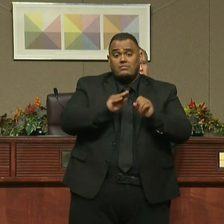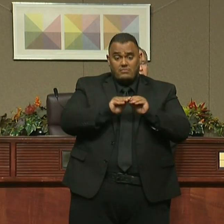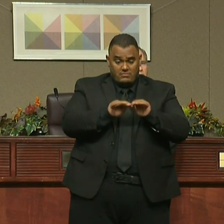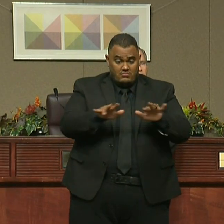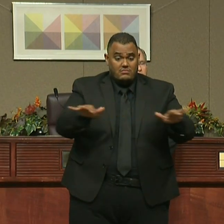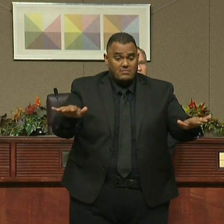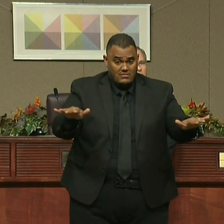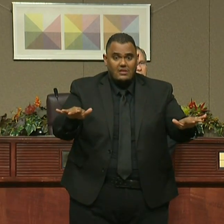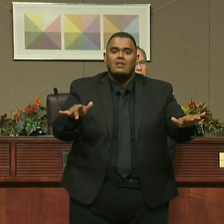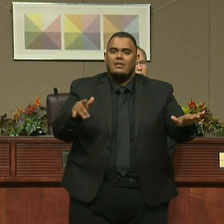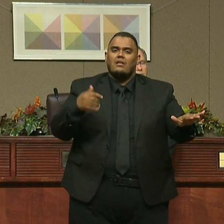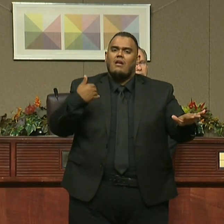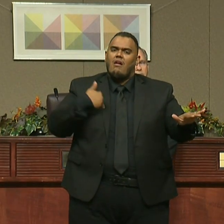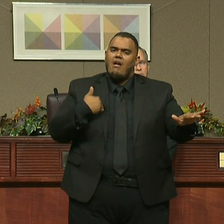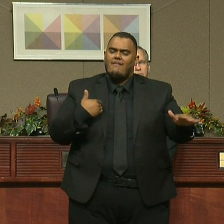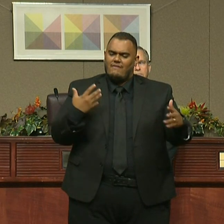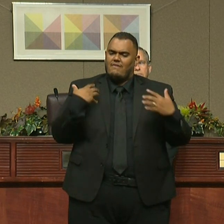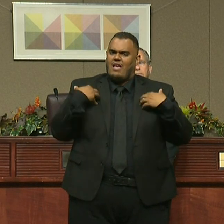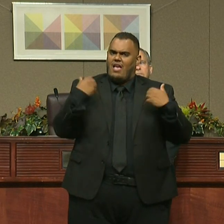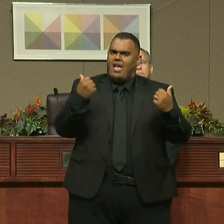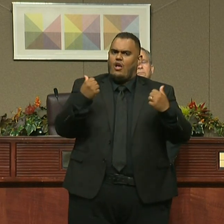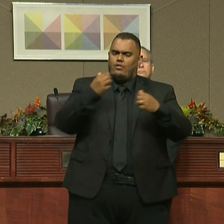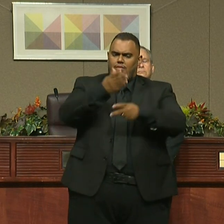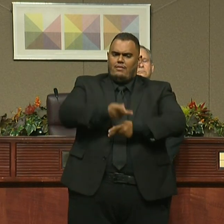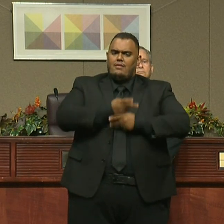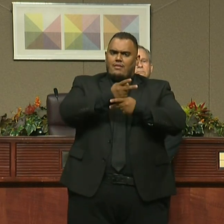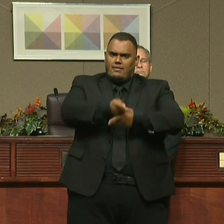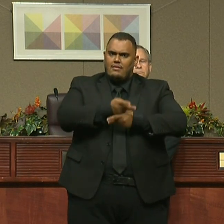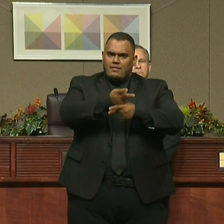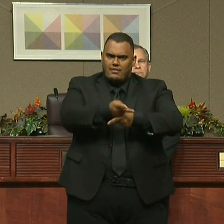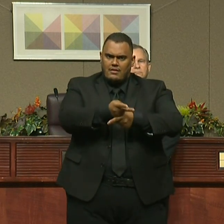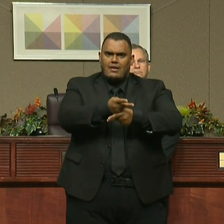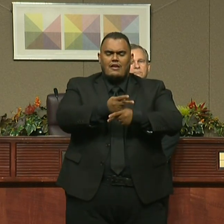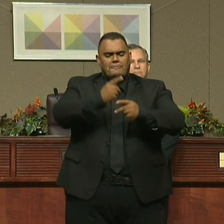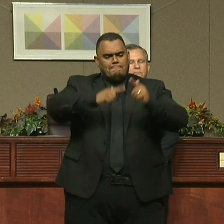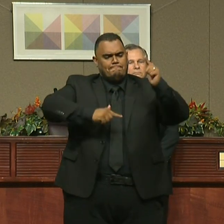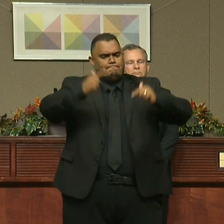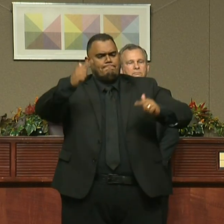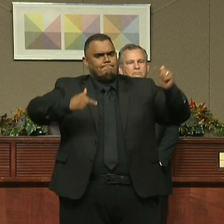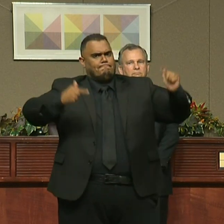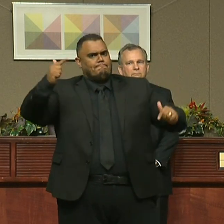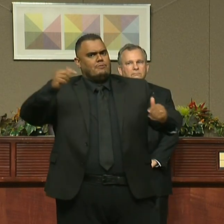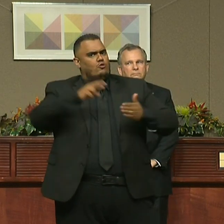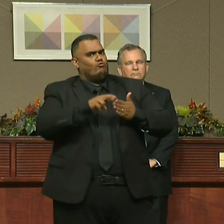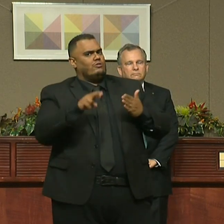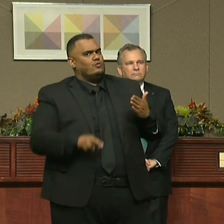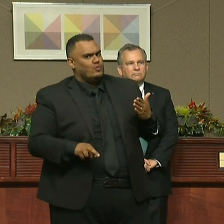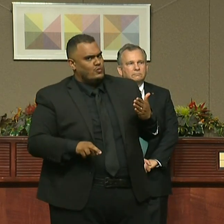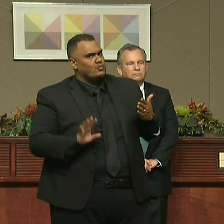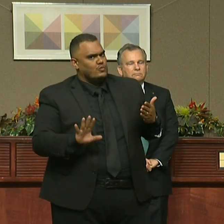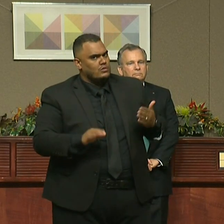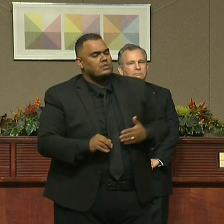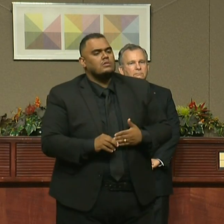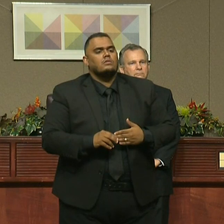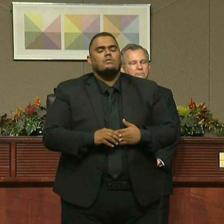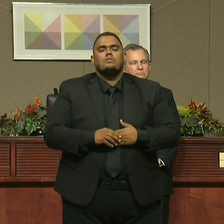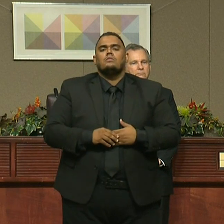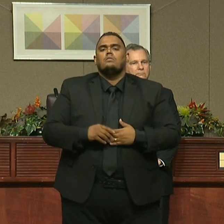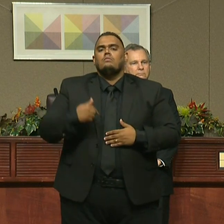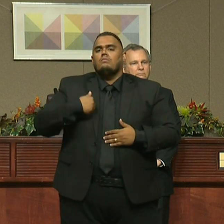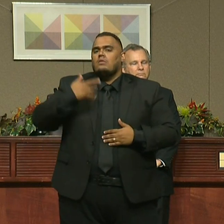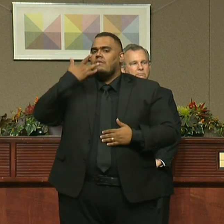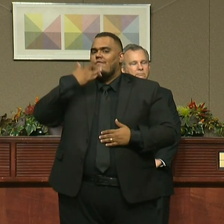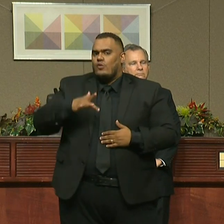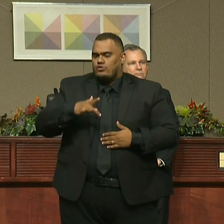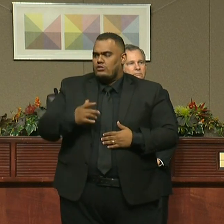here within the state of Florida. So pretty fortunate. Two of the board members who serve with me here